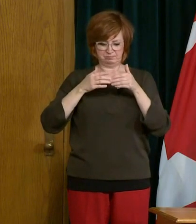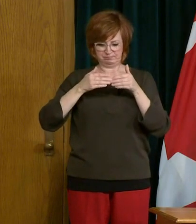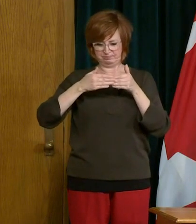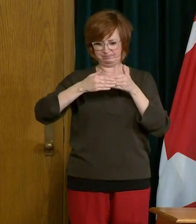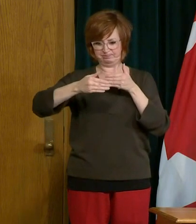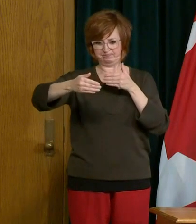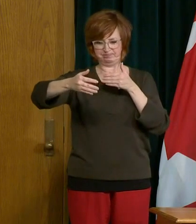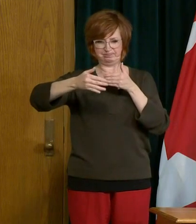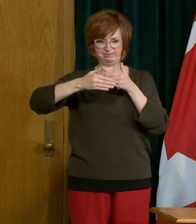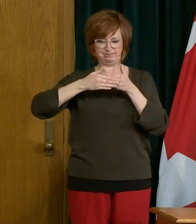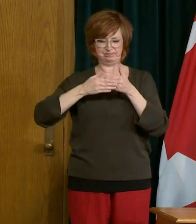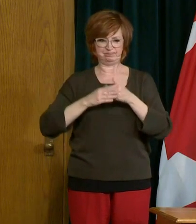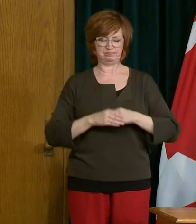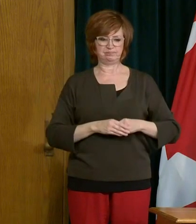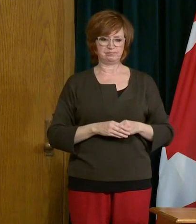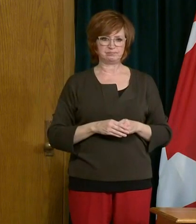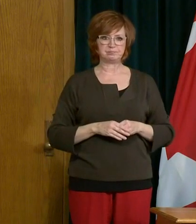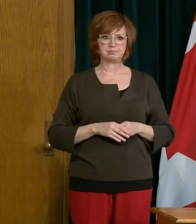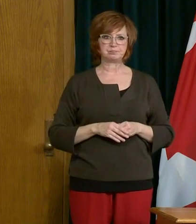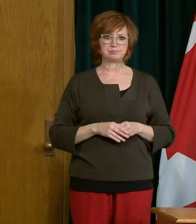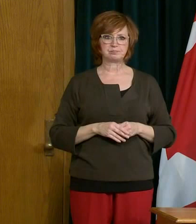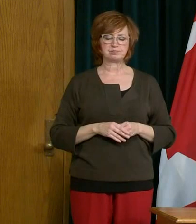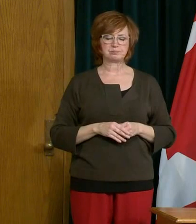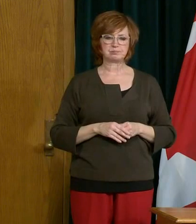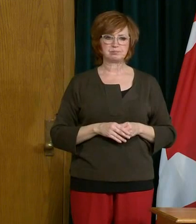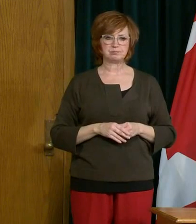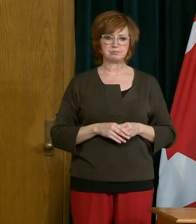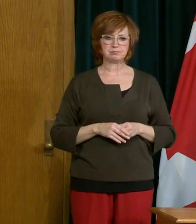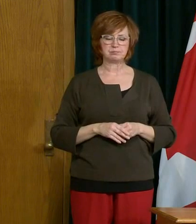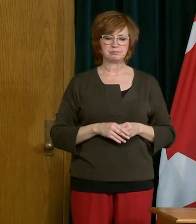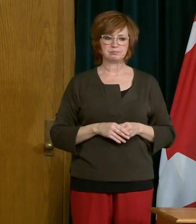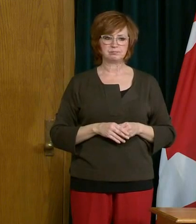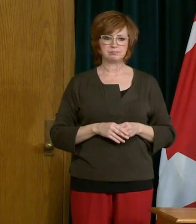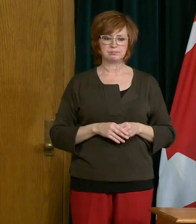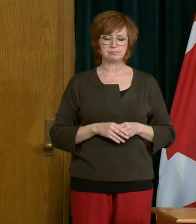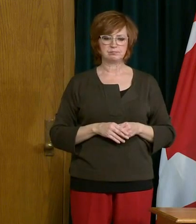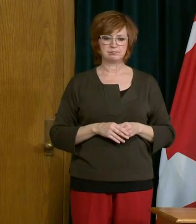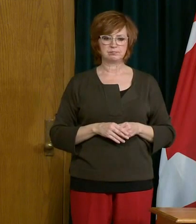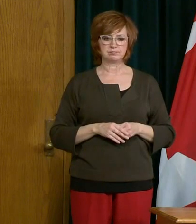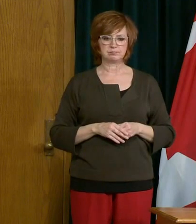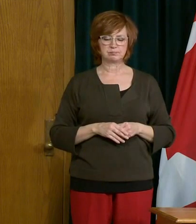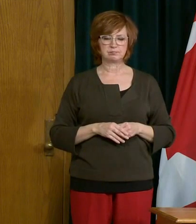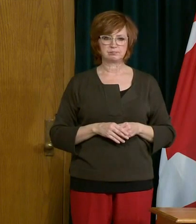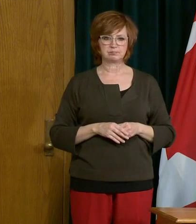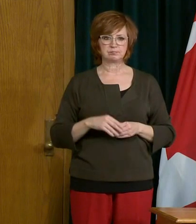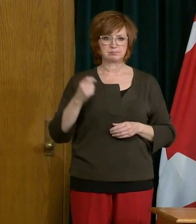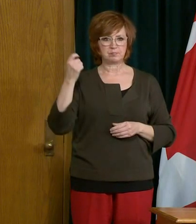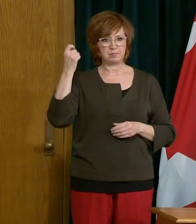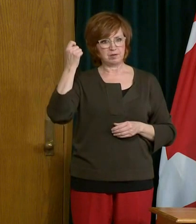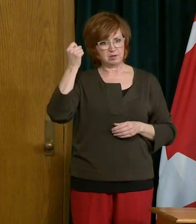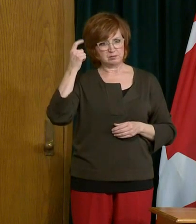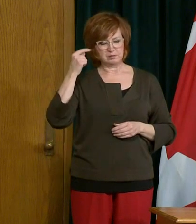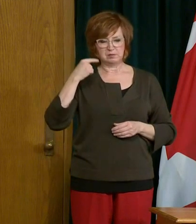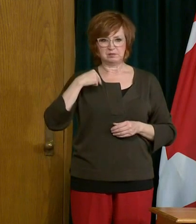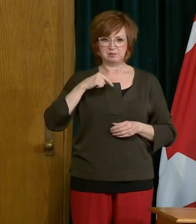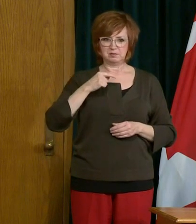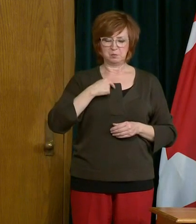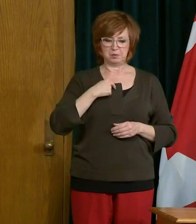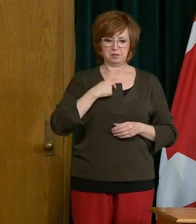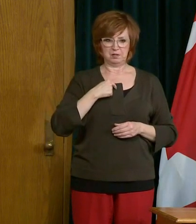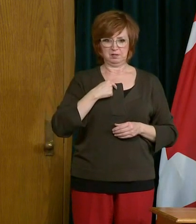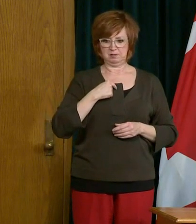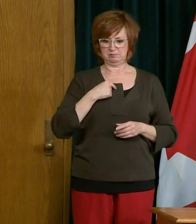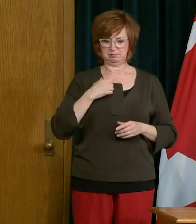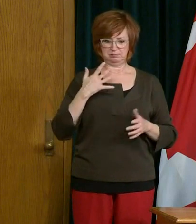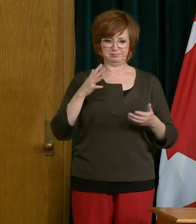of months into the course of the next fiscal year. Understanding that we are only about a